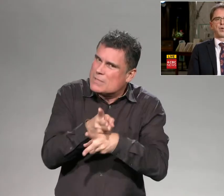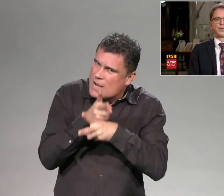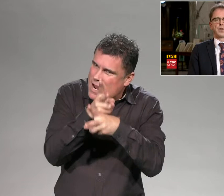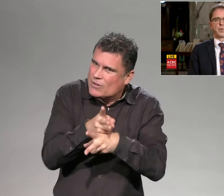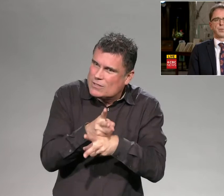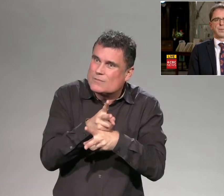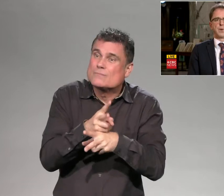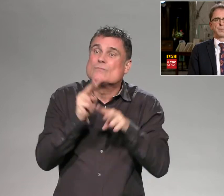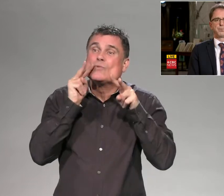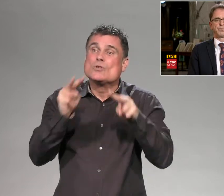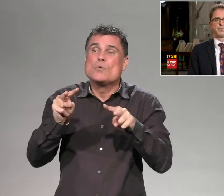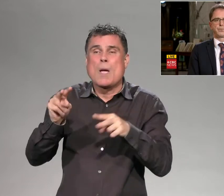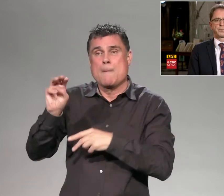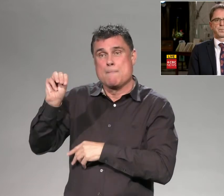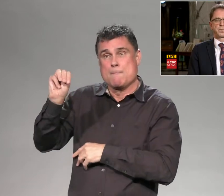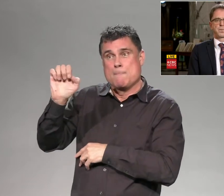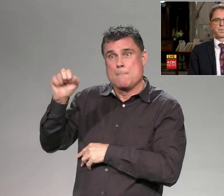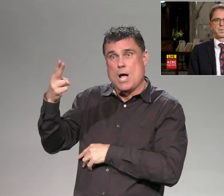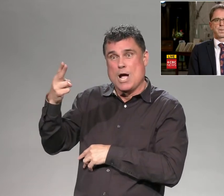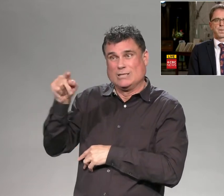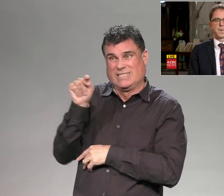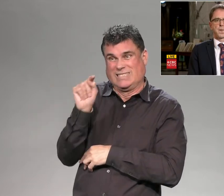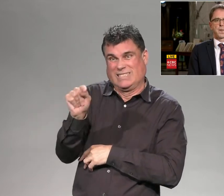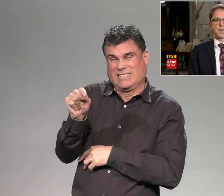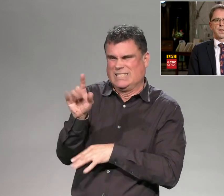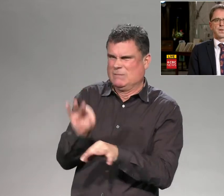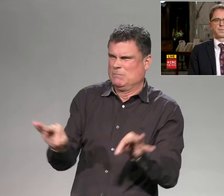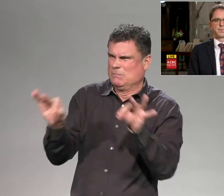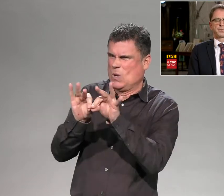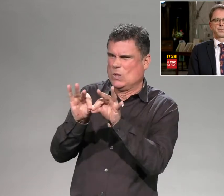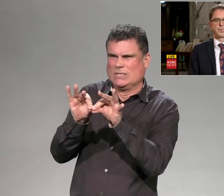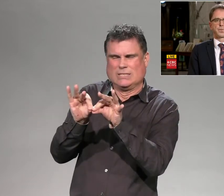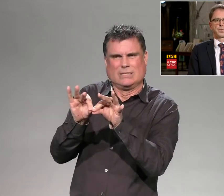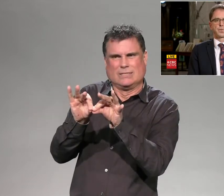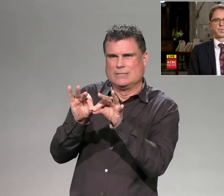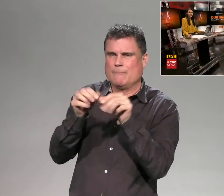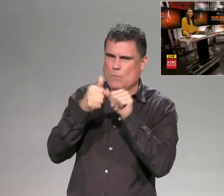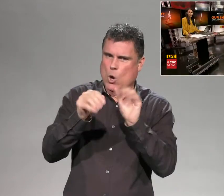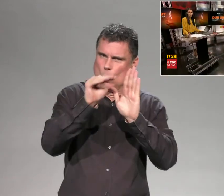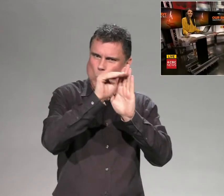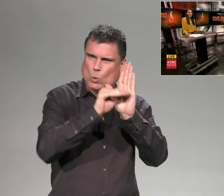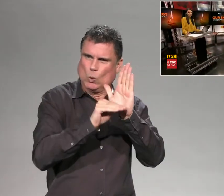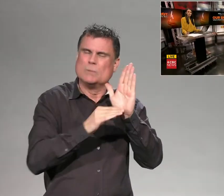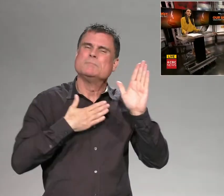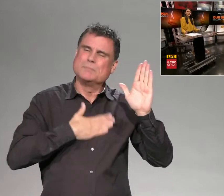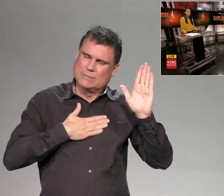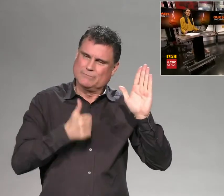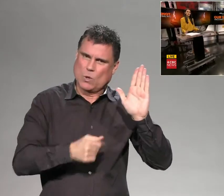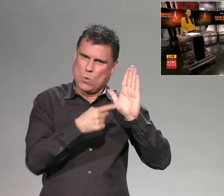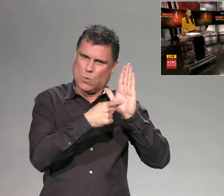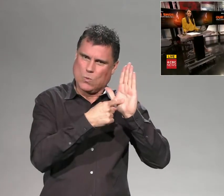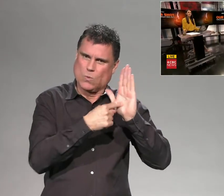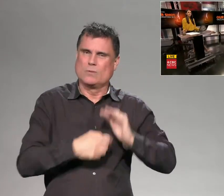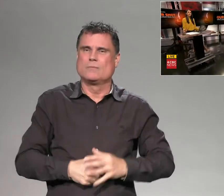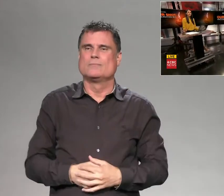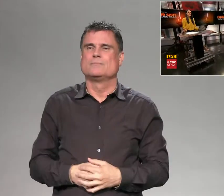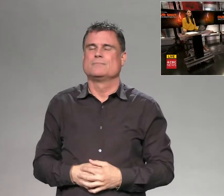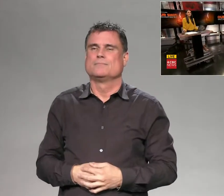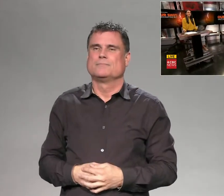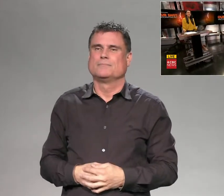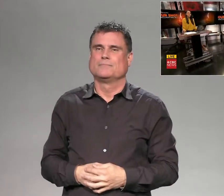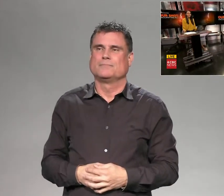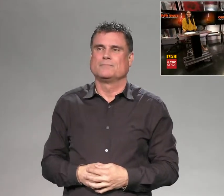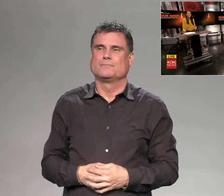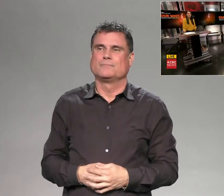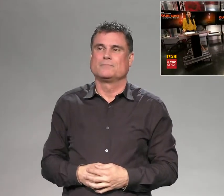vaccinate our most vulnerable people. That's all the time we have this evening. We hope we've helped answer your questions about the